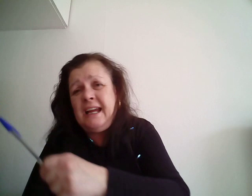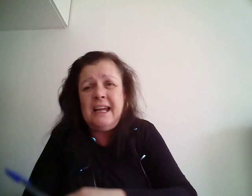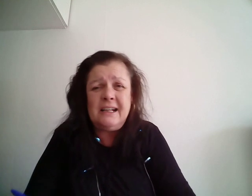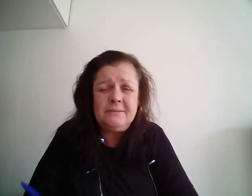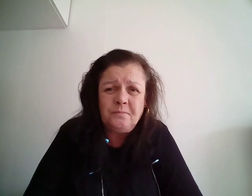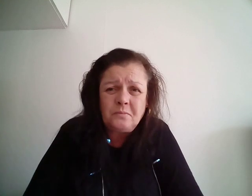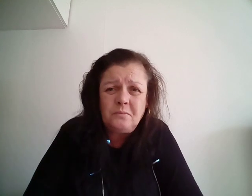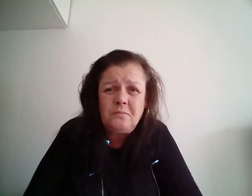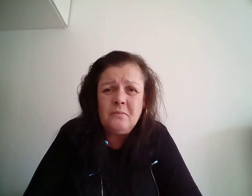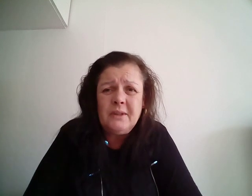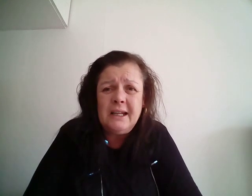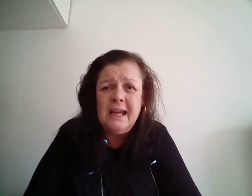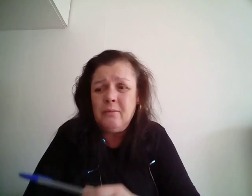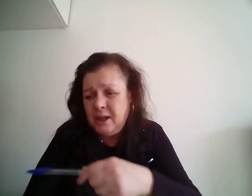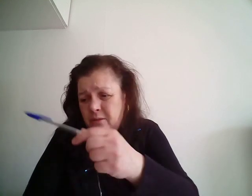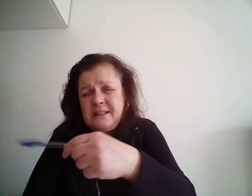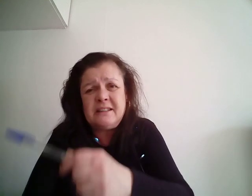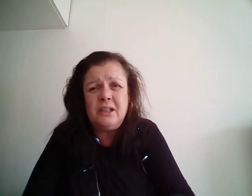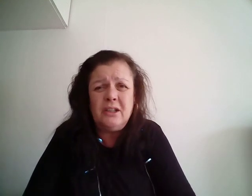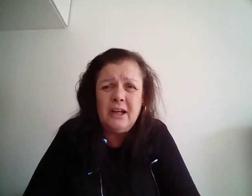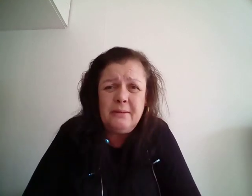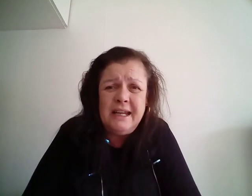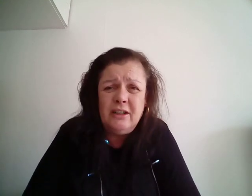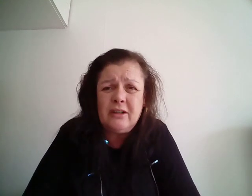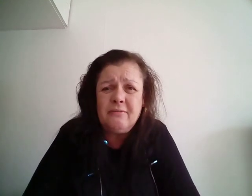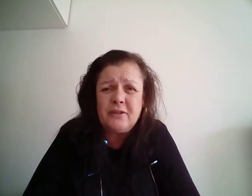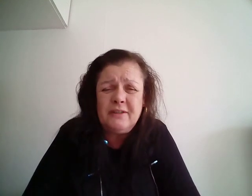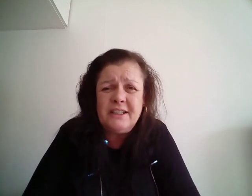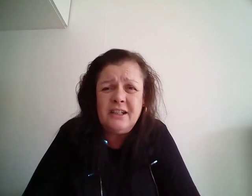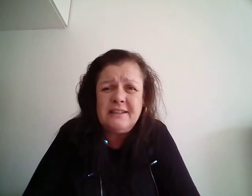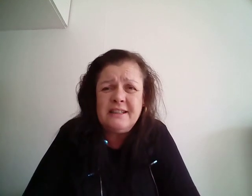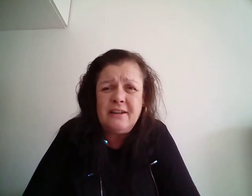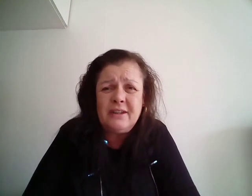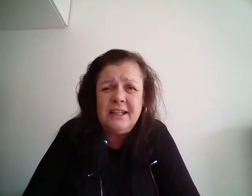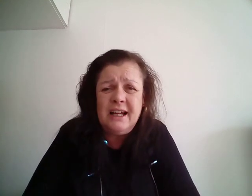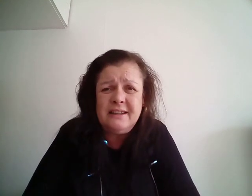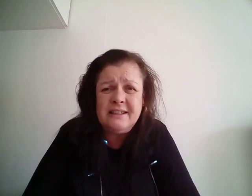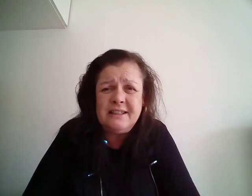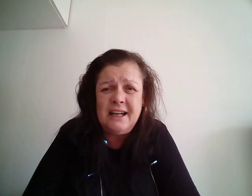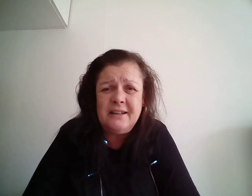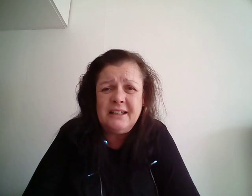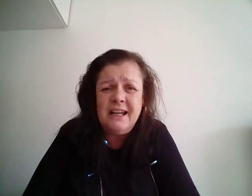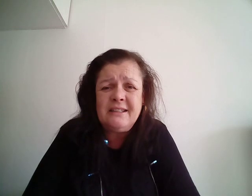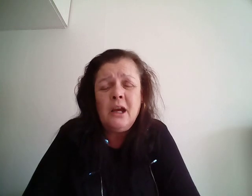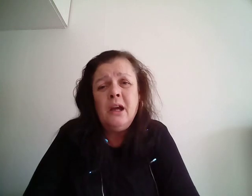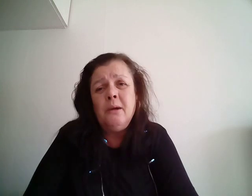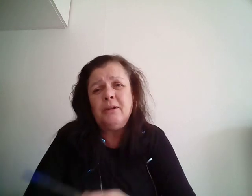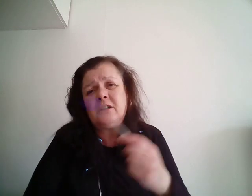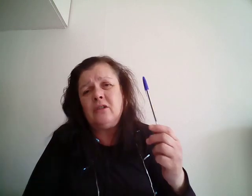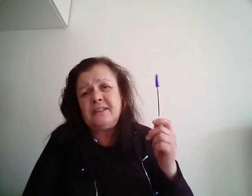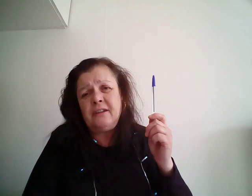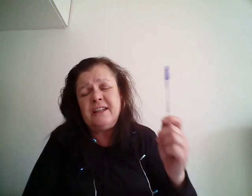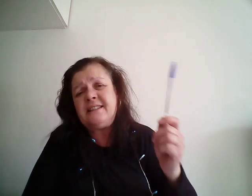hear, okay, when I was, you know what I mean, looking for other videos and everything like this now then, yes? But of course, if this is